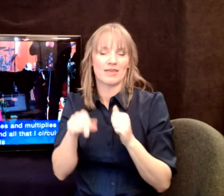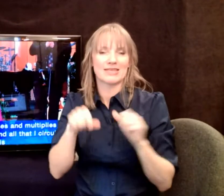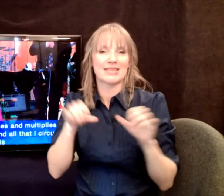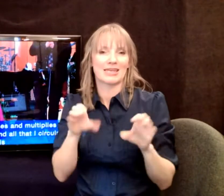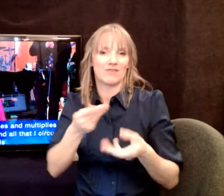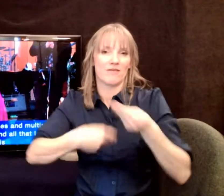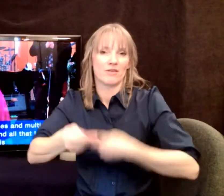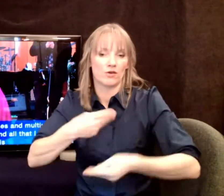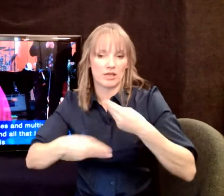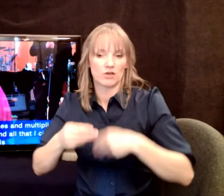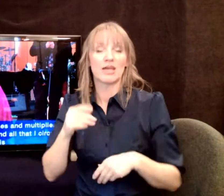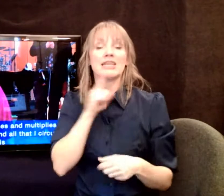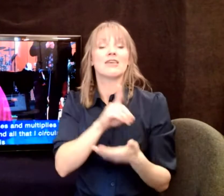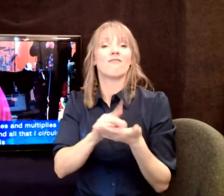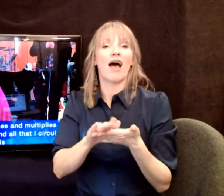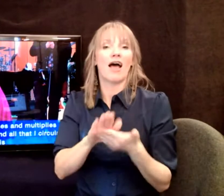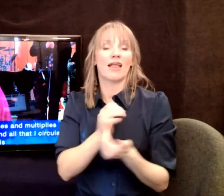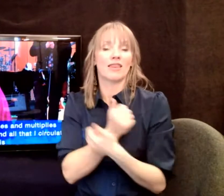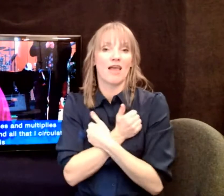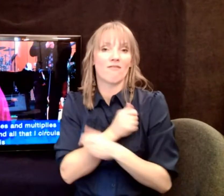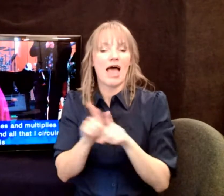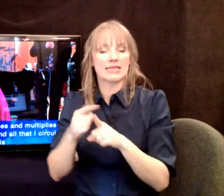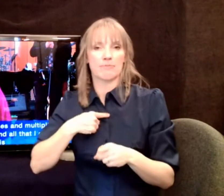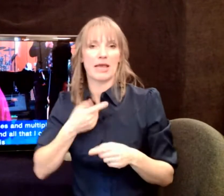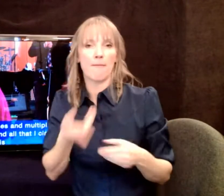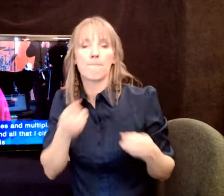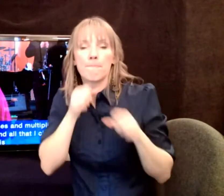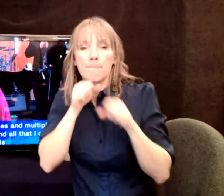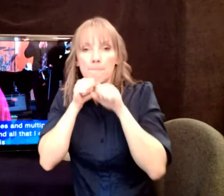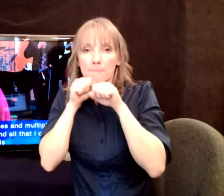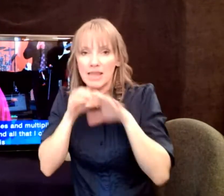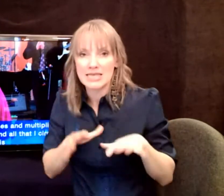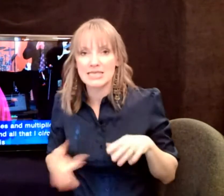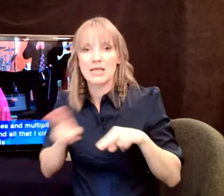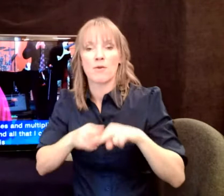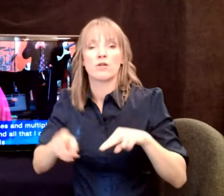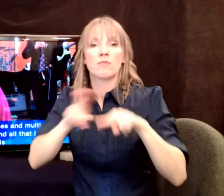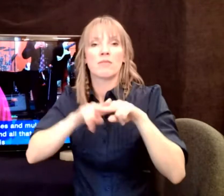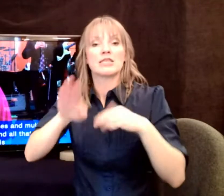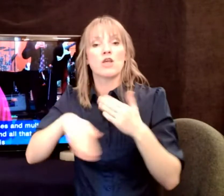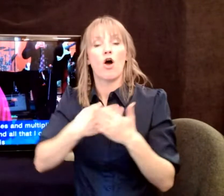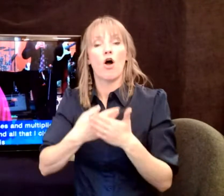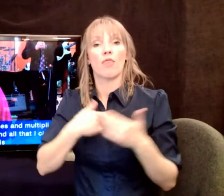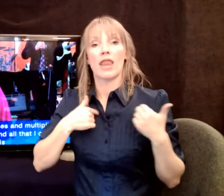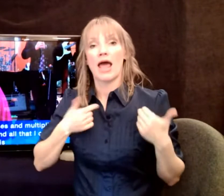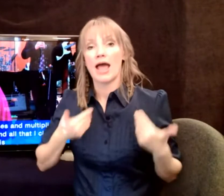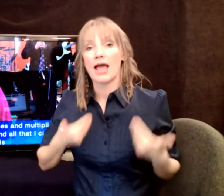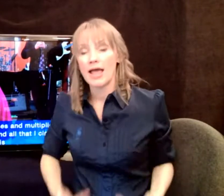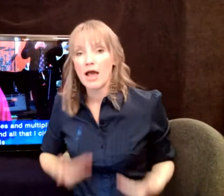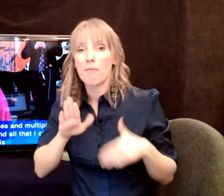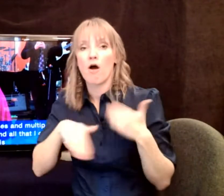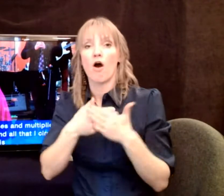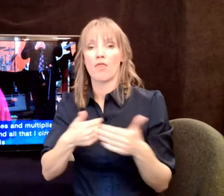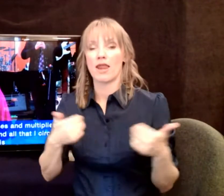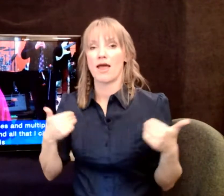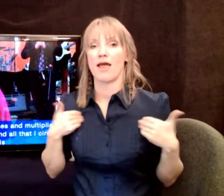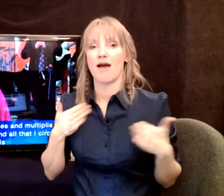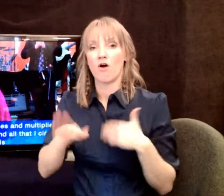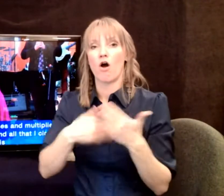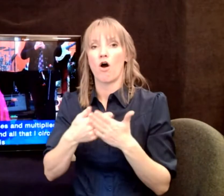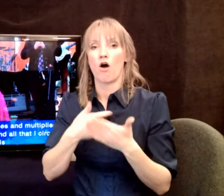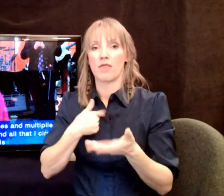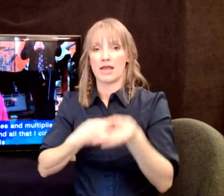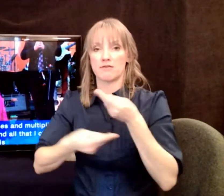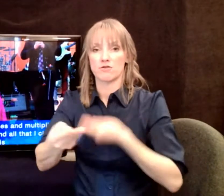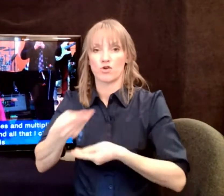circulation. Divine love, as me, blesses and multiplies all that I am, all that I have, and all that